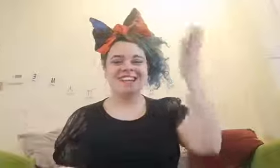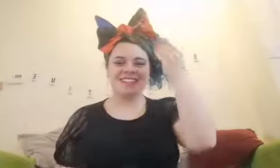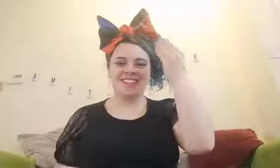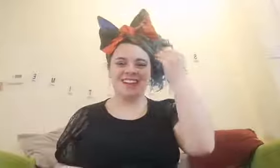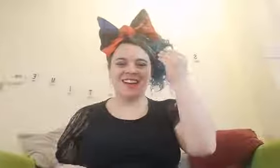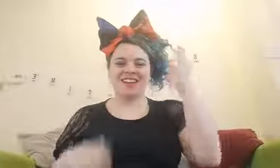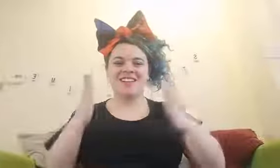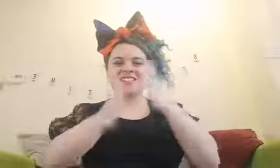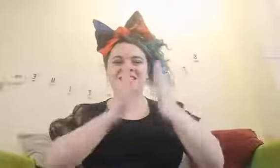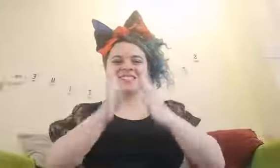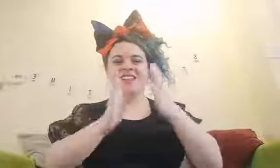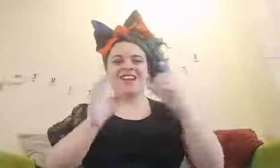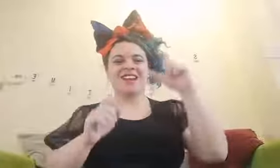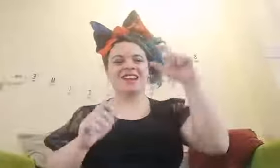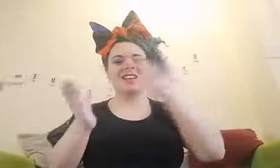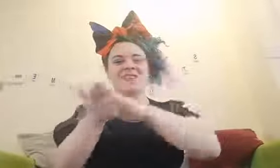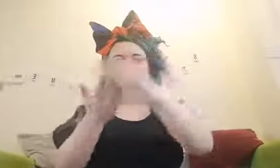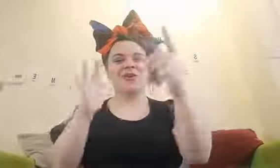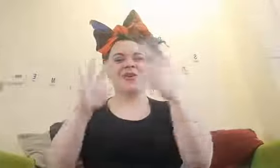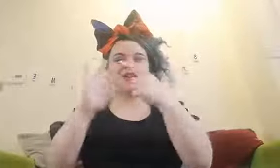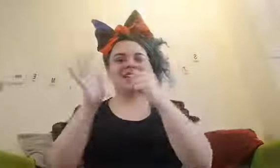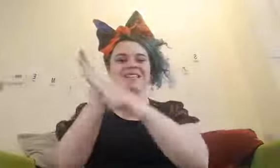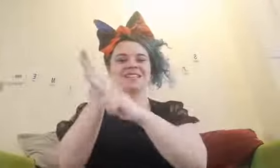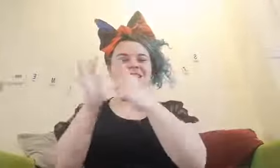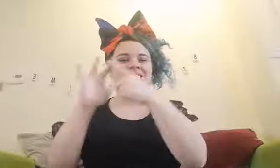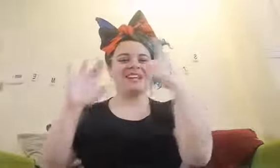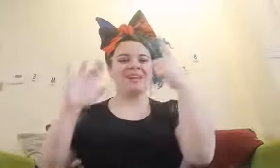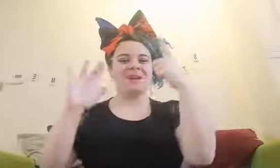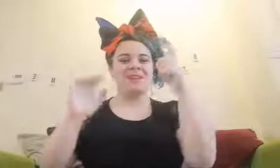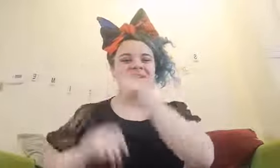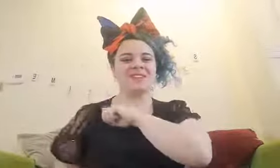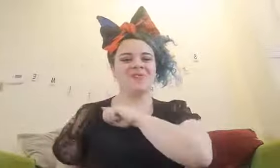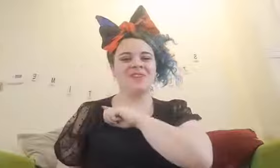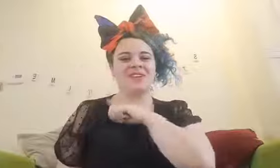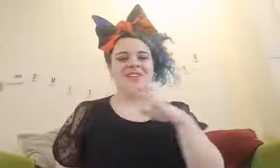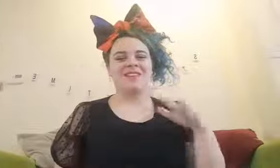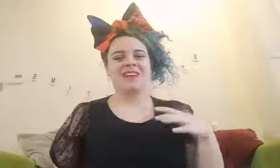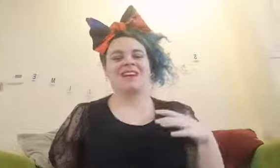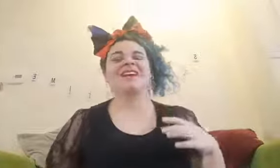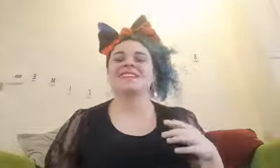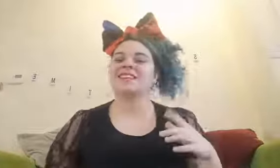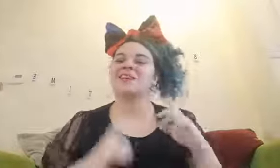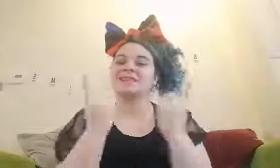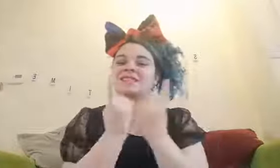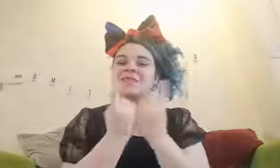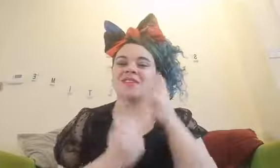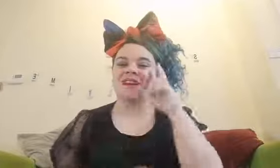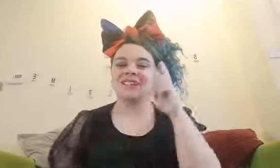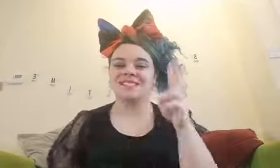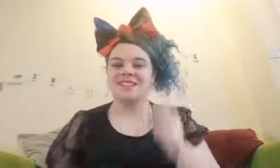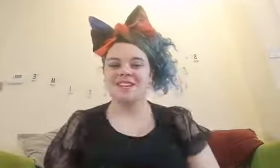to learn the sign for chili because I feel like it's going to be something I see a